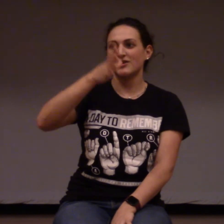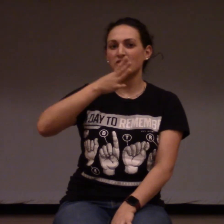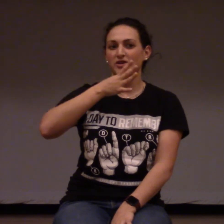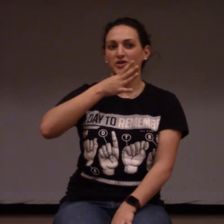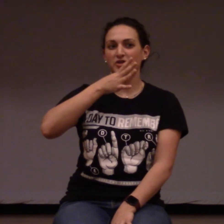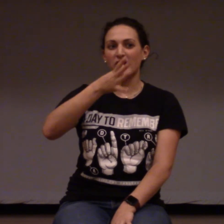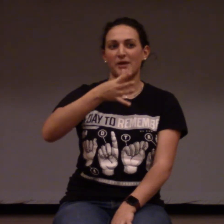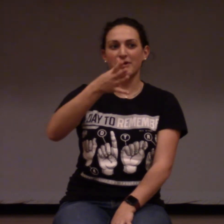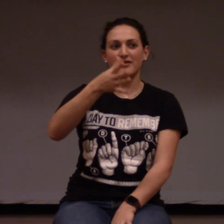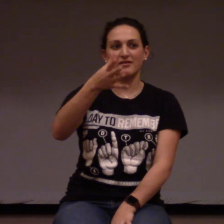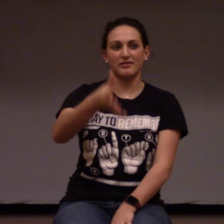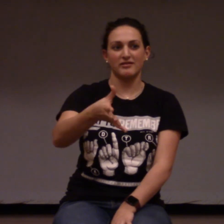Grandma.